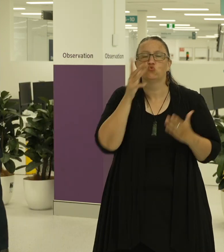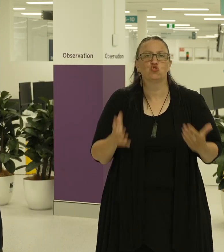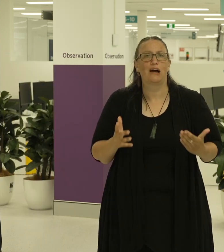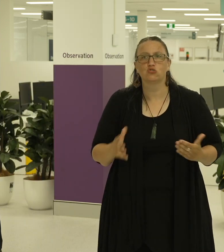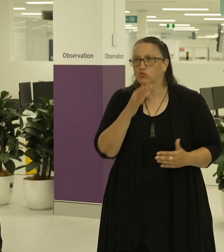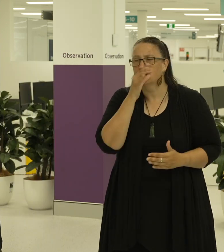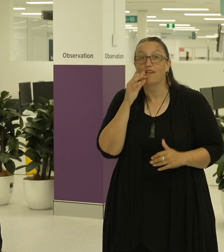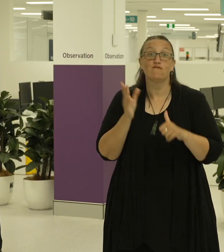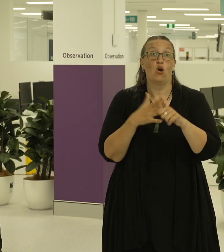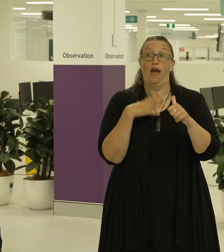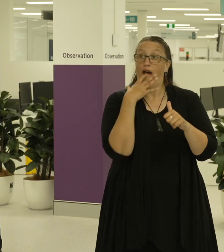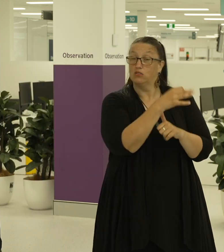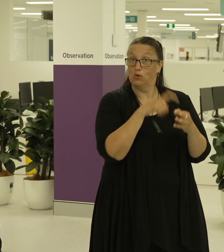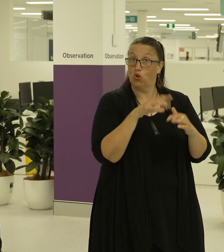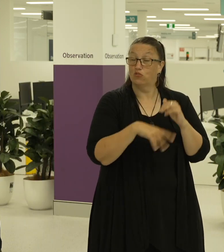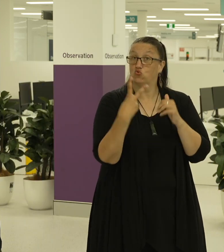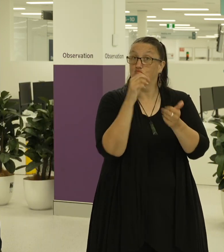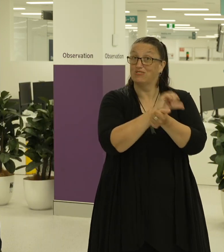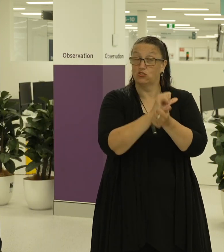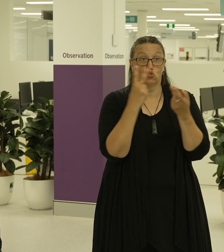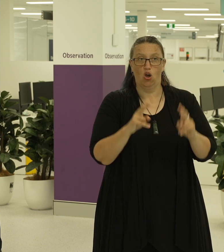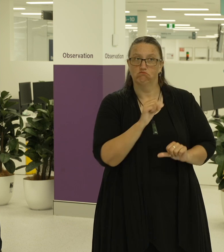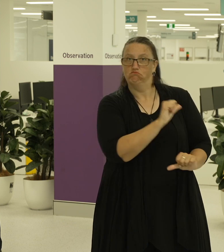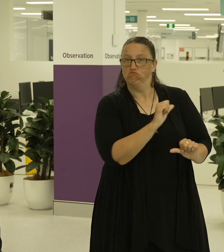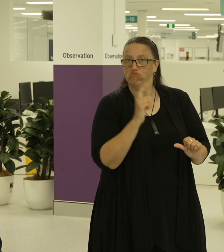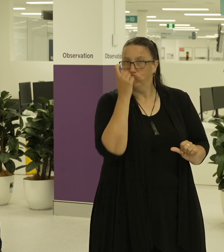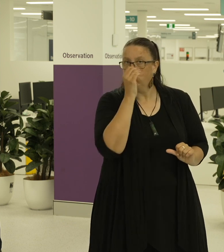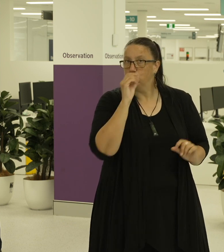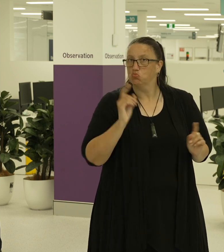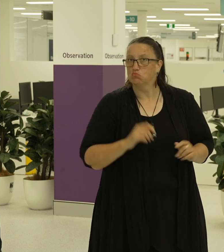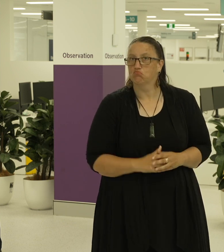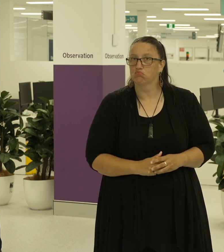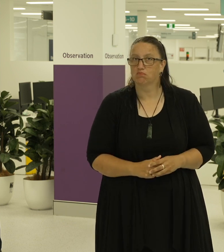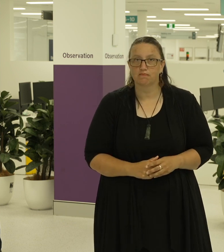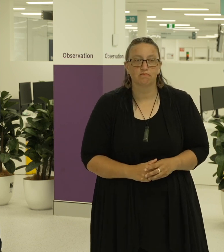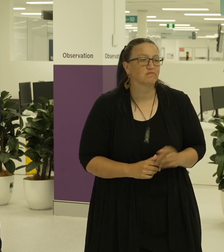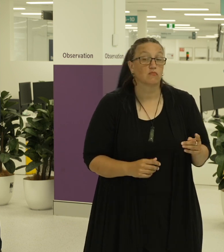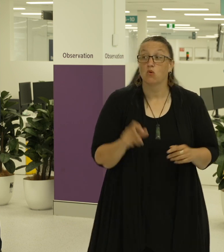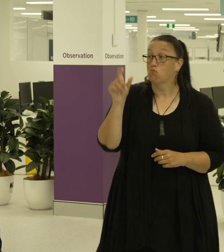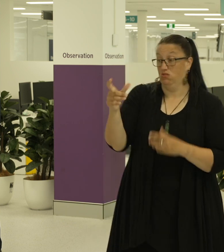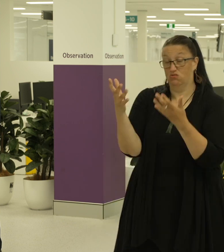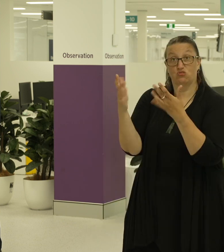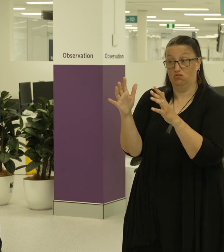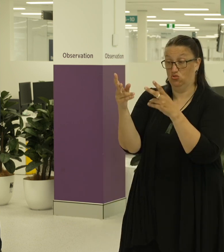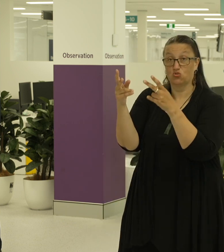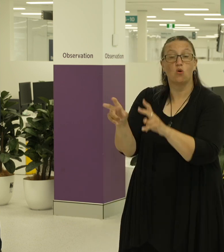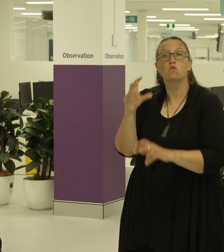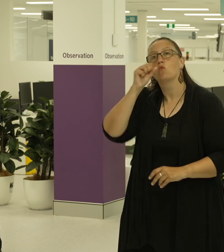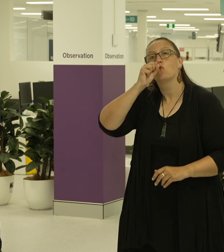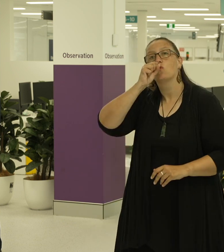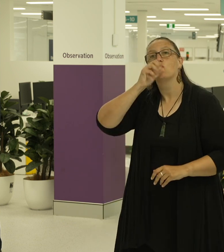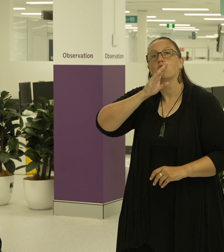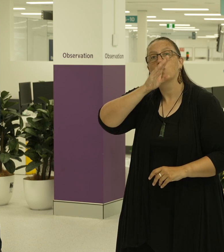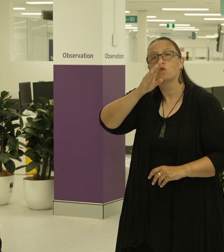you make of those deaths, and would you... Look, anybody's death is a sad occasion, and on this occasion I've actually spoken to a number of people